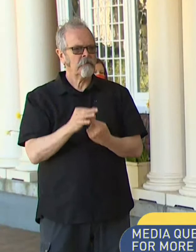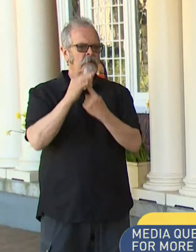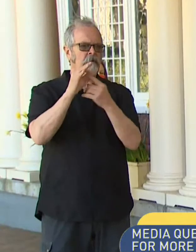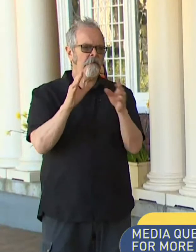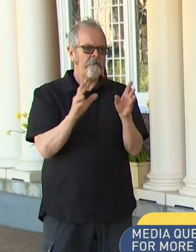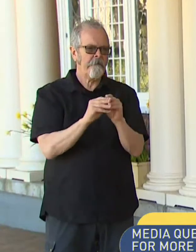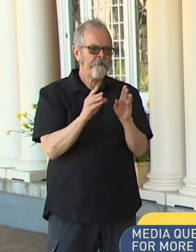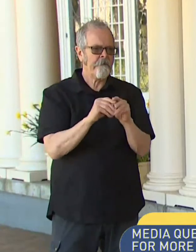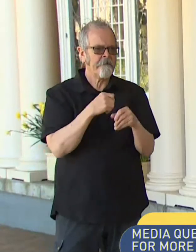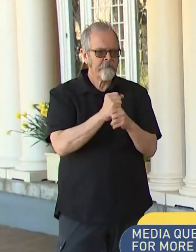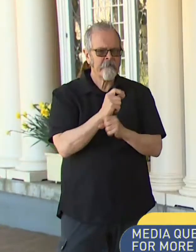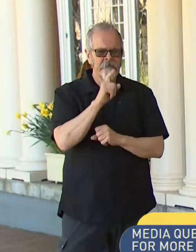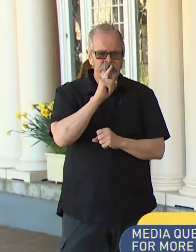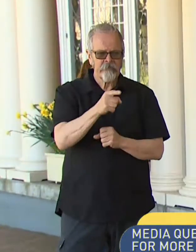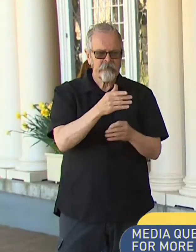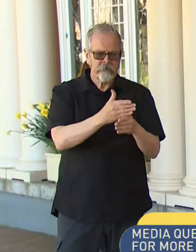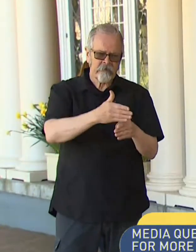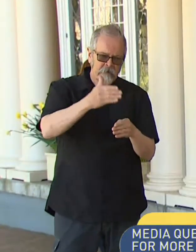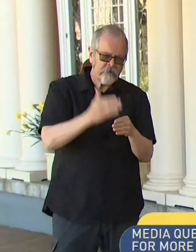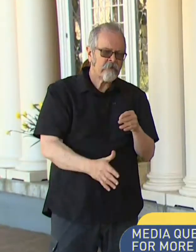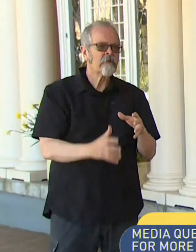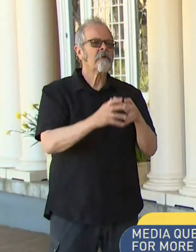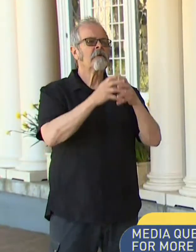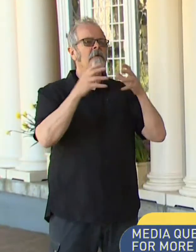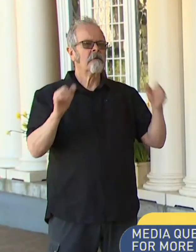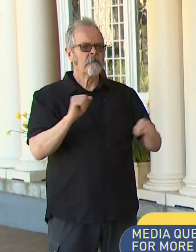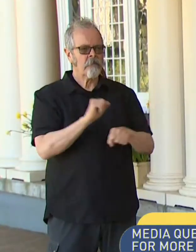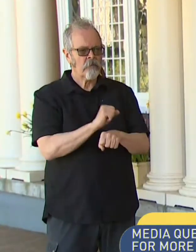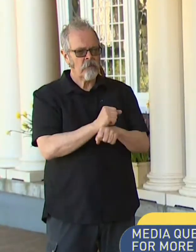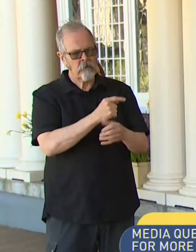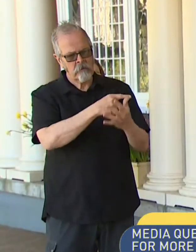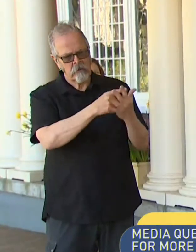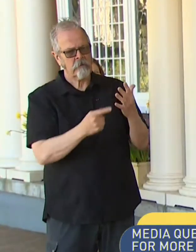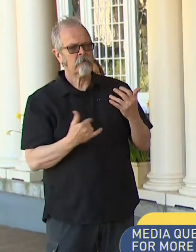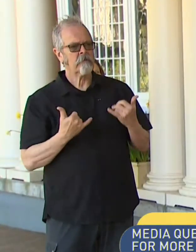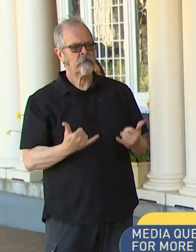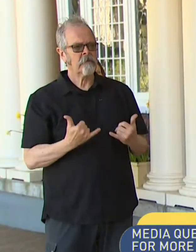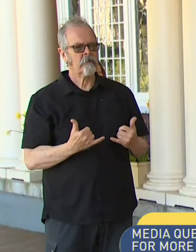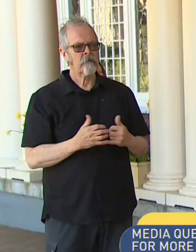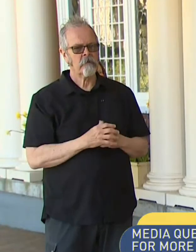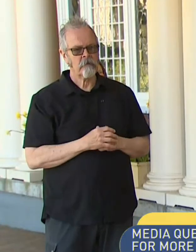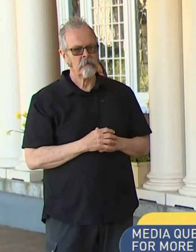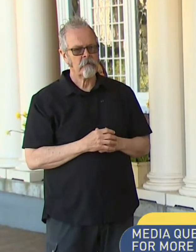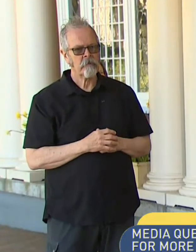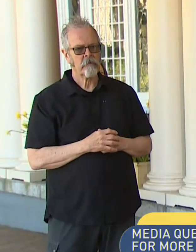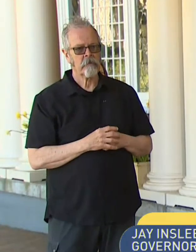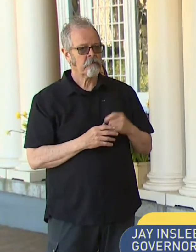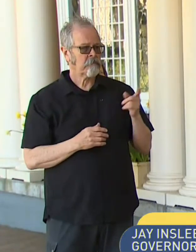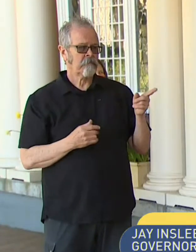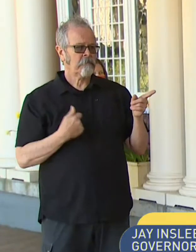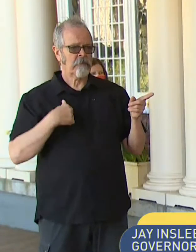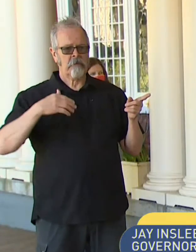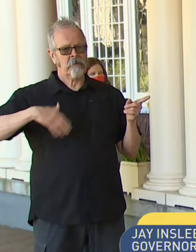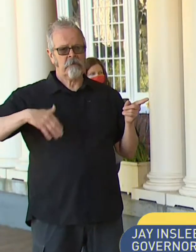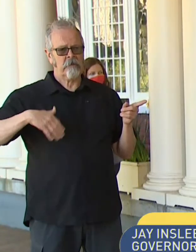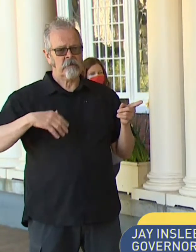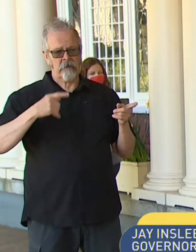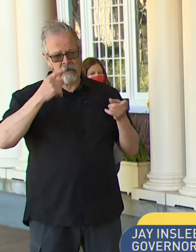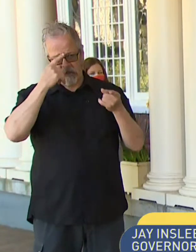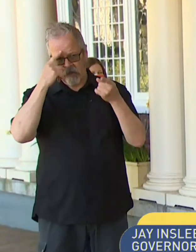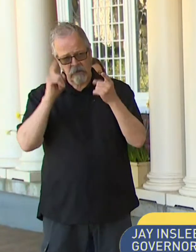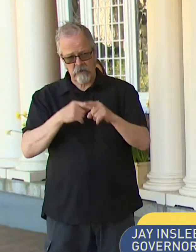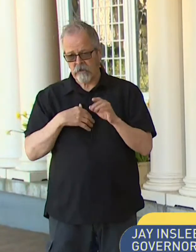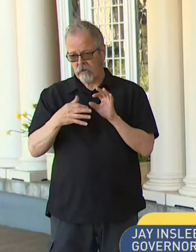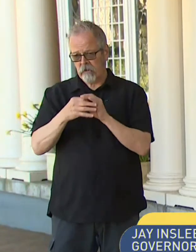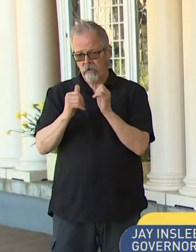sure it gets done? I mean, there's a lot of work on all three at this point. Well, I haven't agreed to have a linkage to any other matter. I don't think